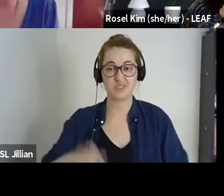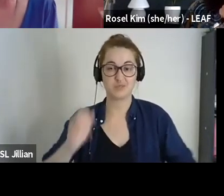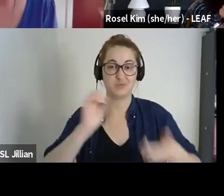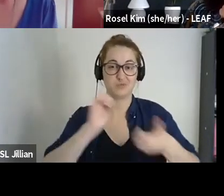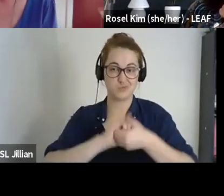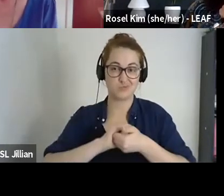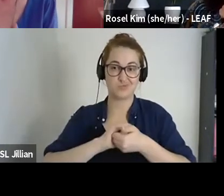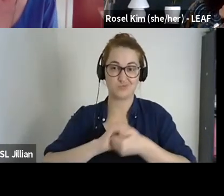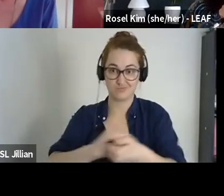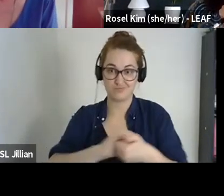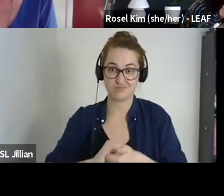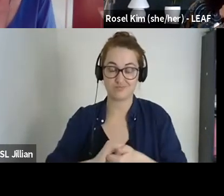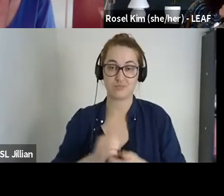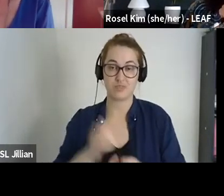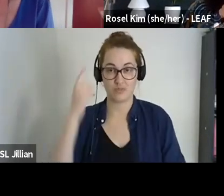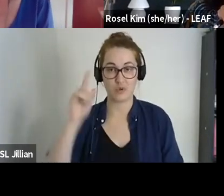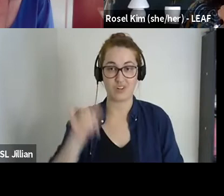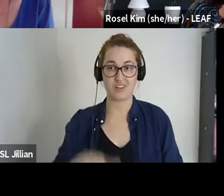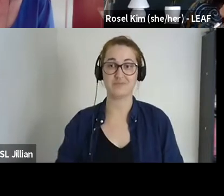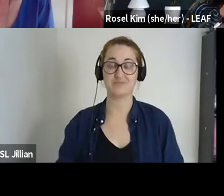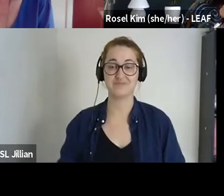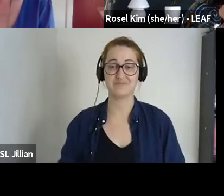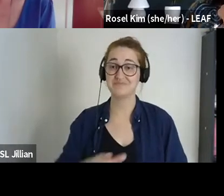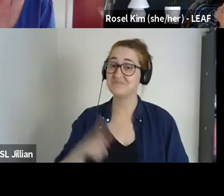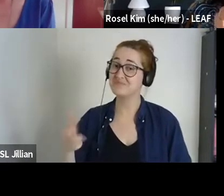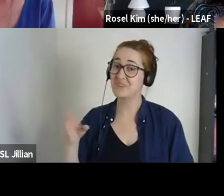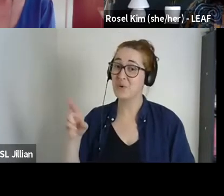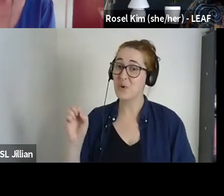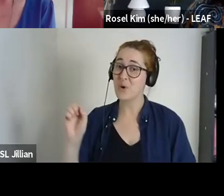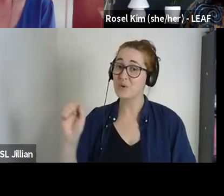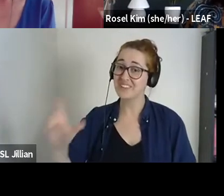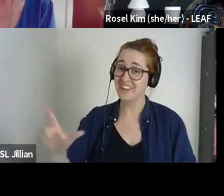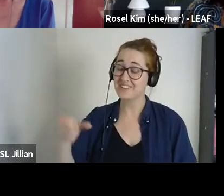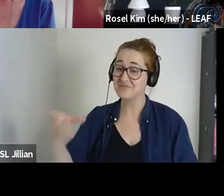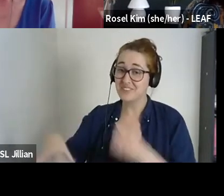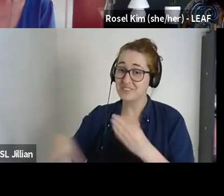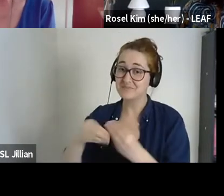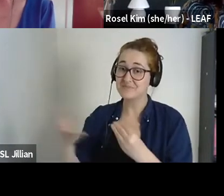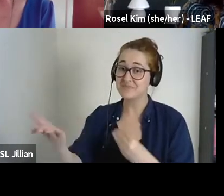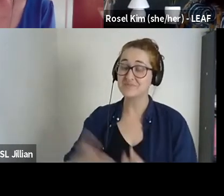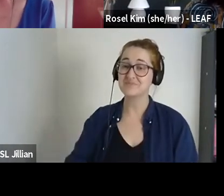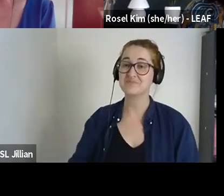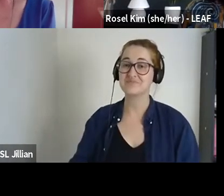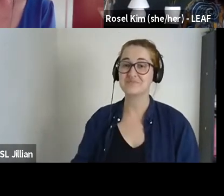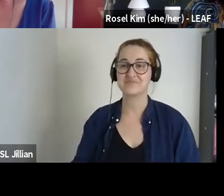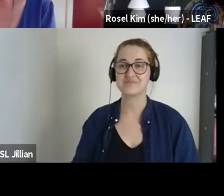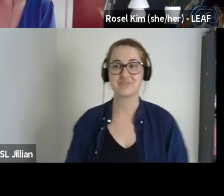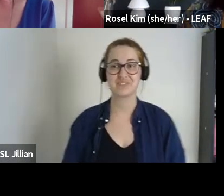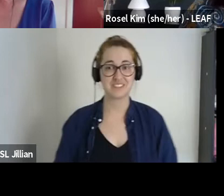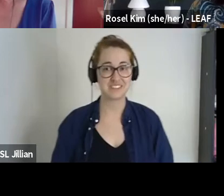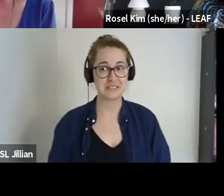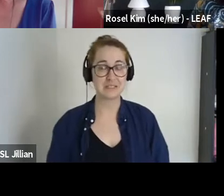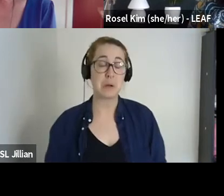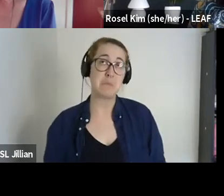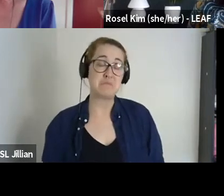Thank you. Roselle, what would you like to add? I don't know if there's much to